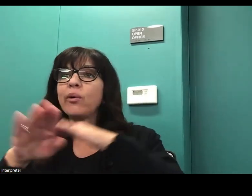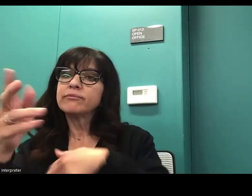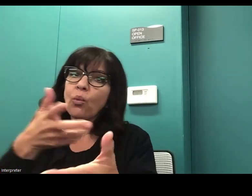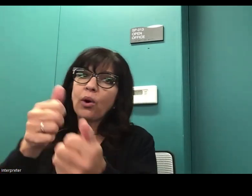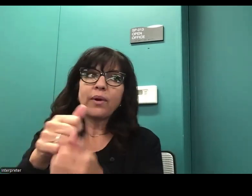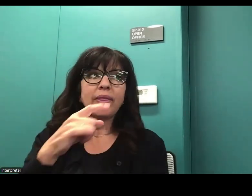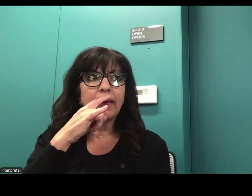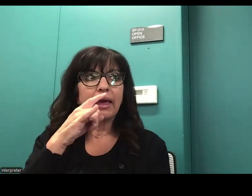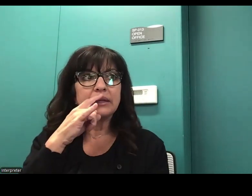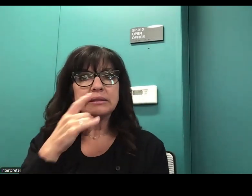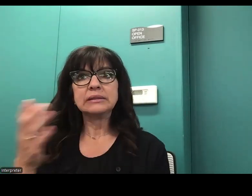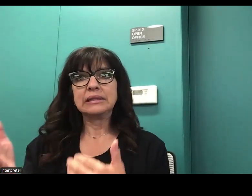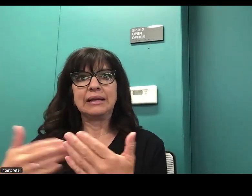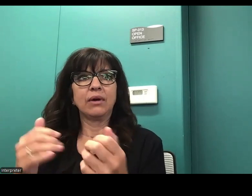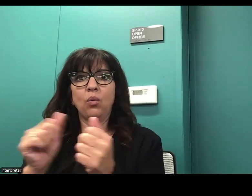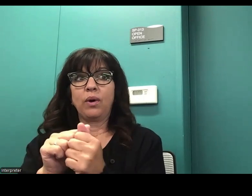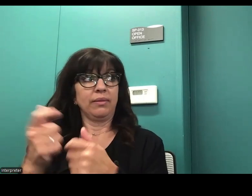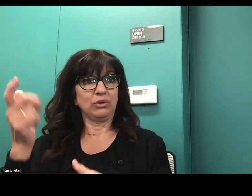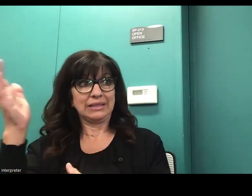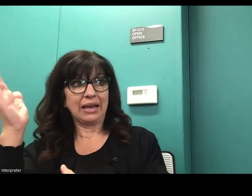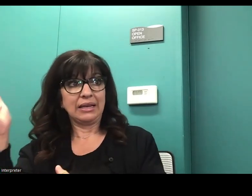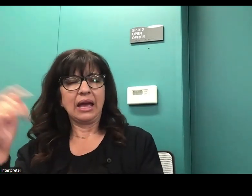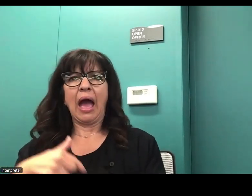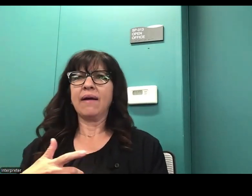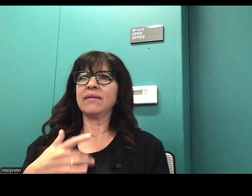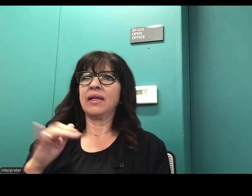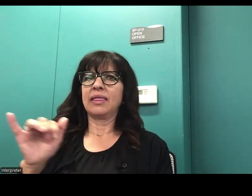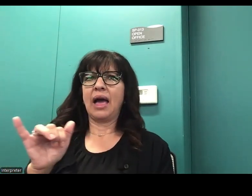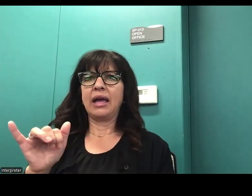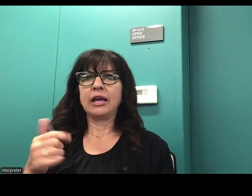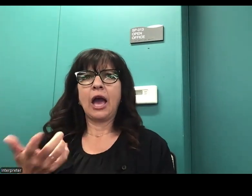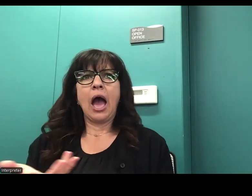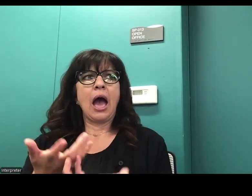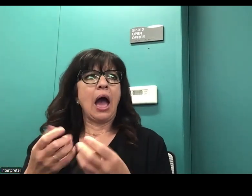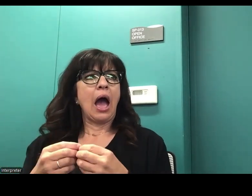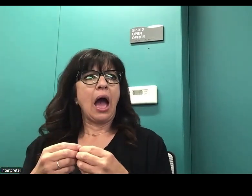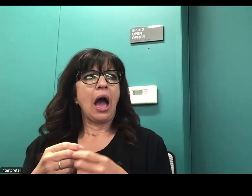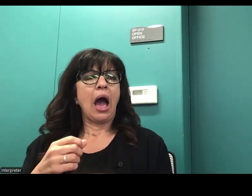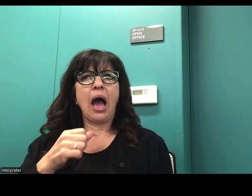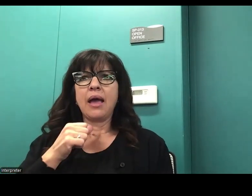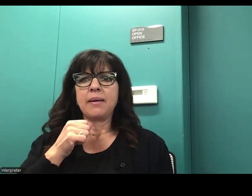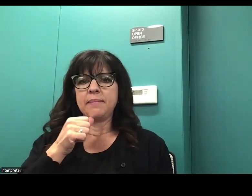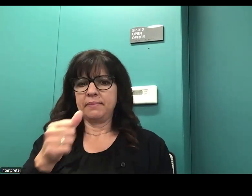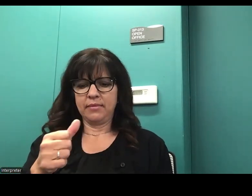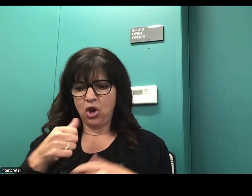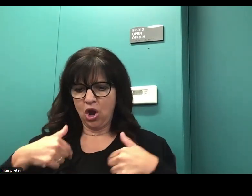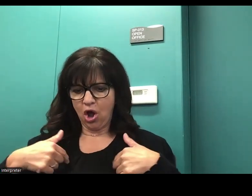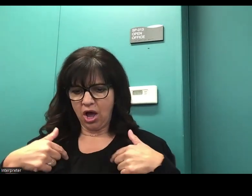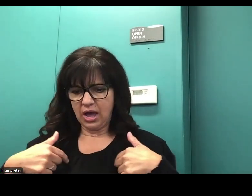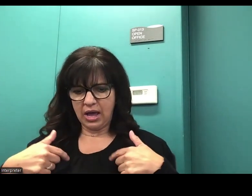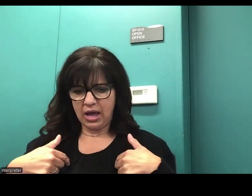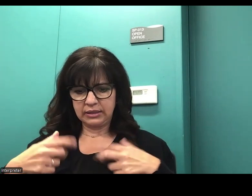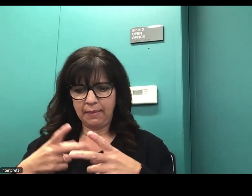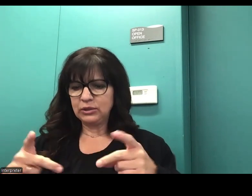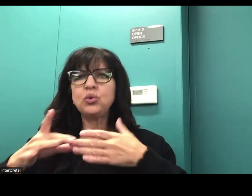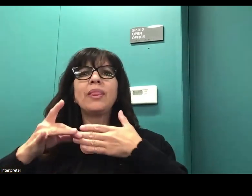kid, even with this, presenting this, I just feel like I'm not in a place to be to